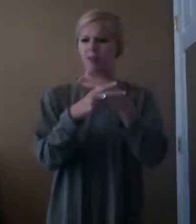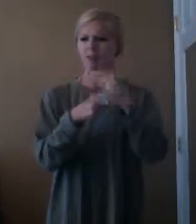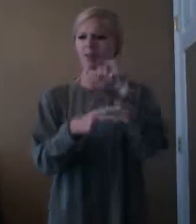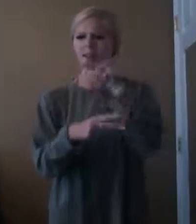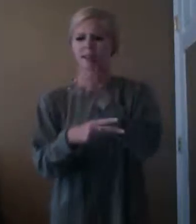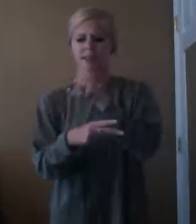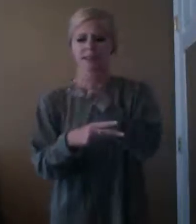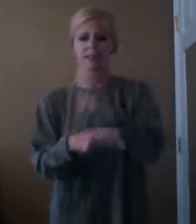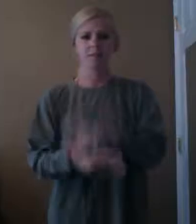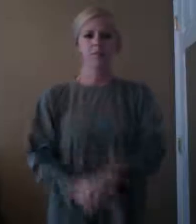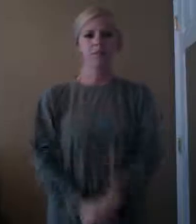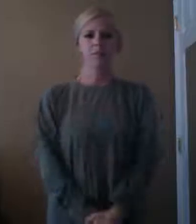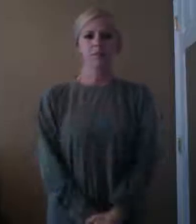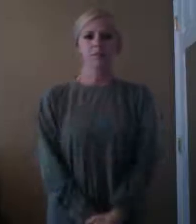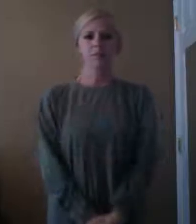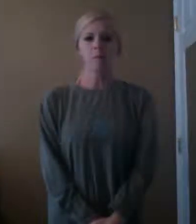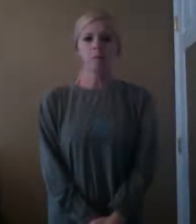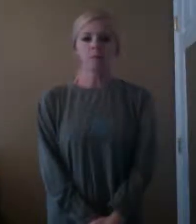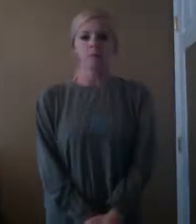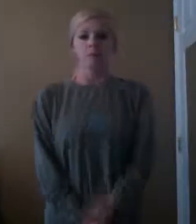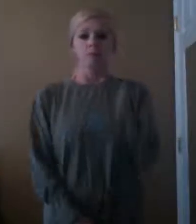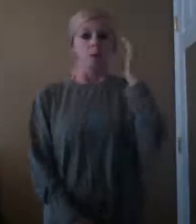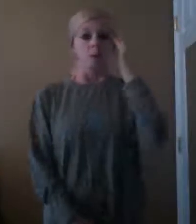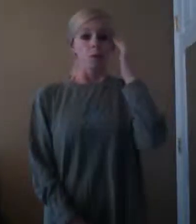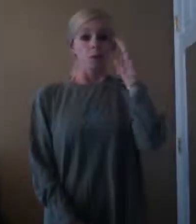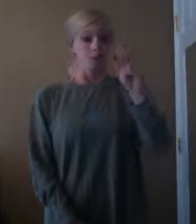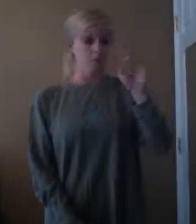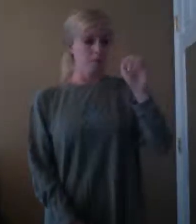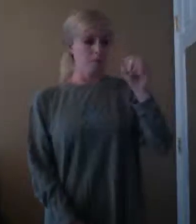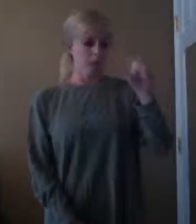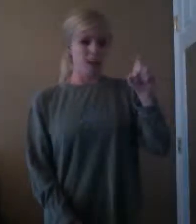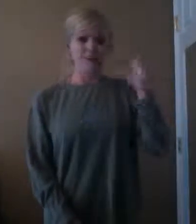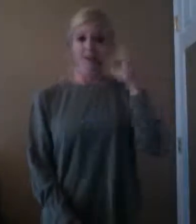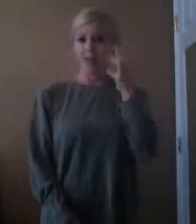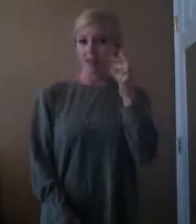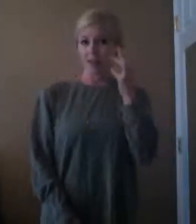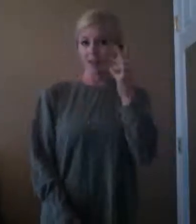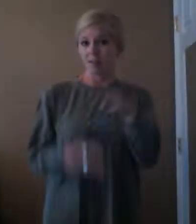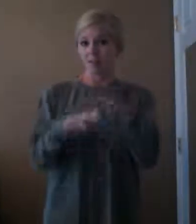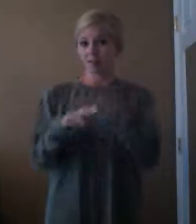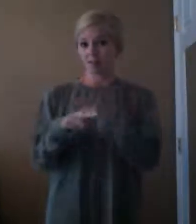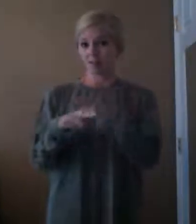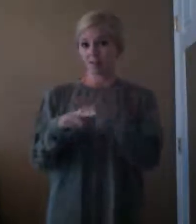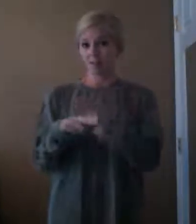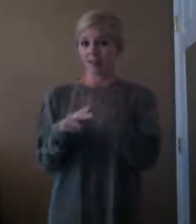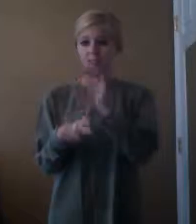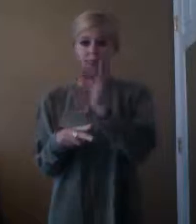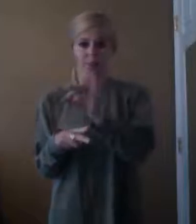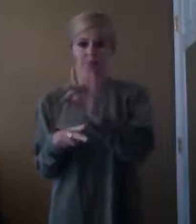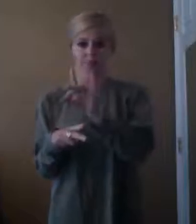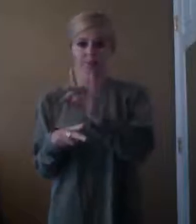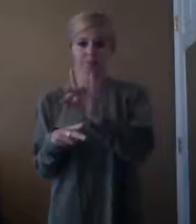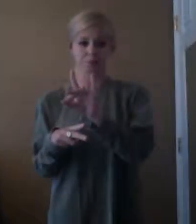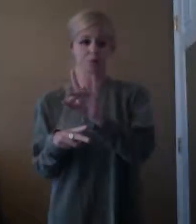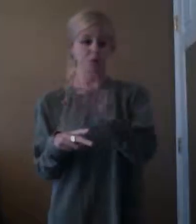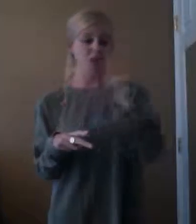So what we know is Max weighs 8 pounds and Pete weighs 6 times as much as Max. We want to know how much